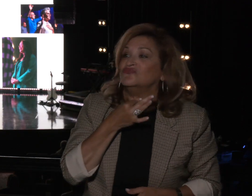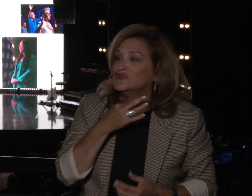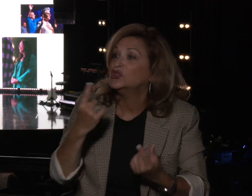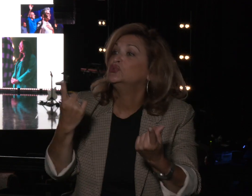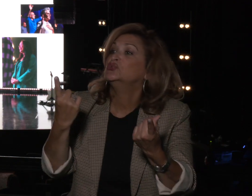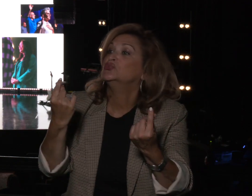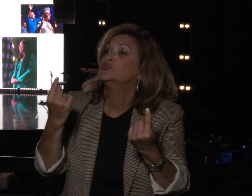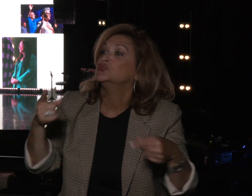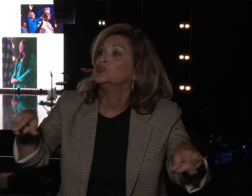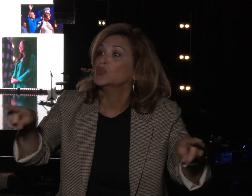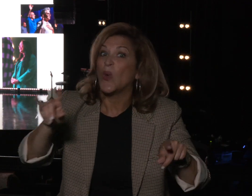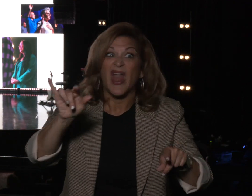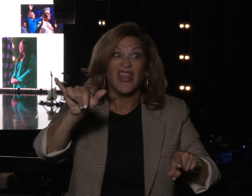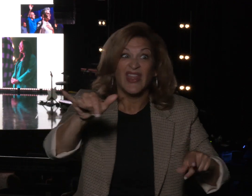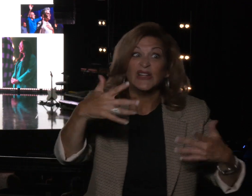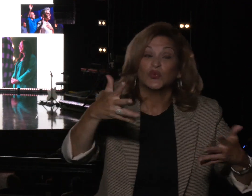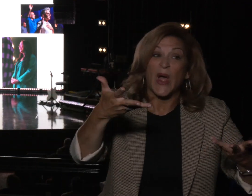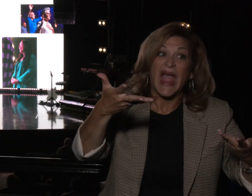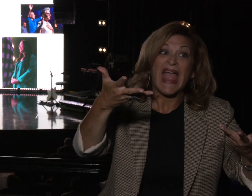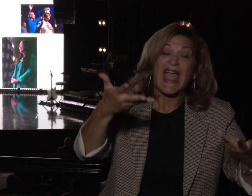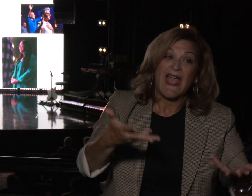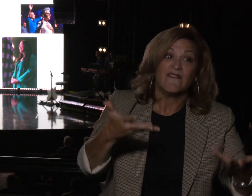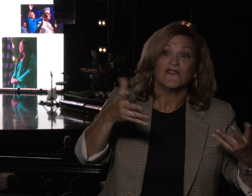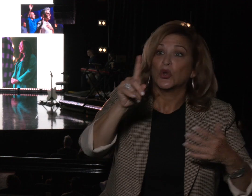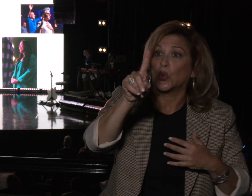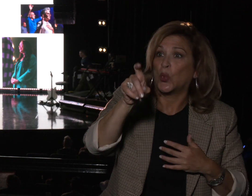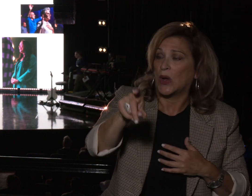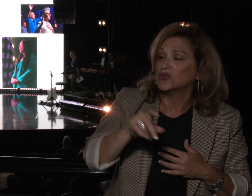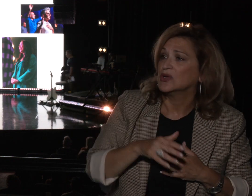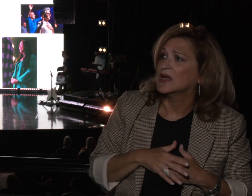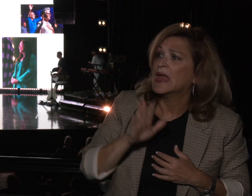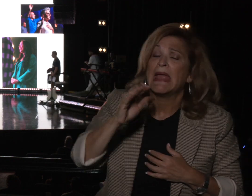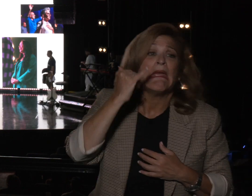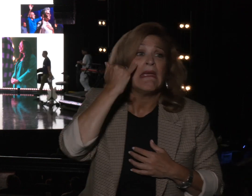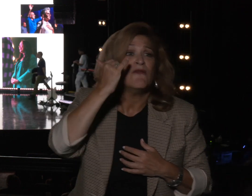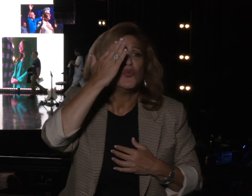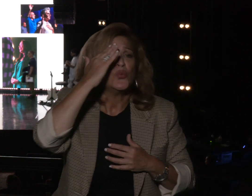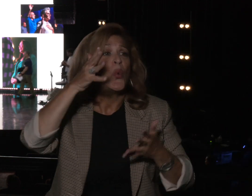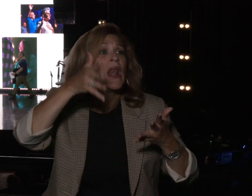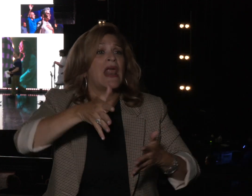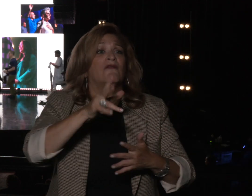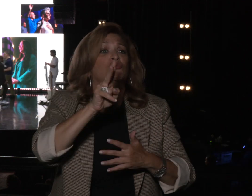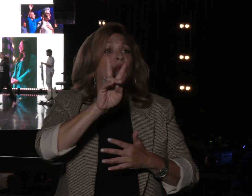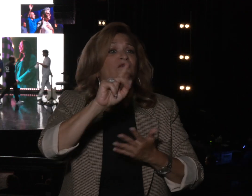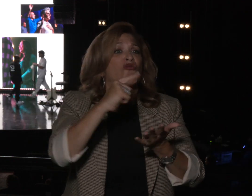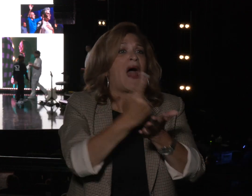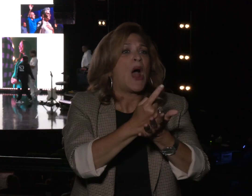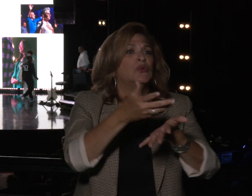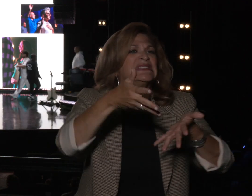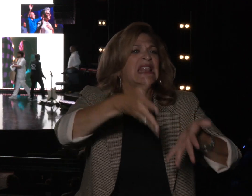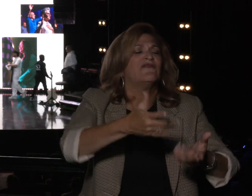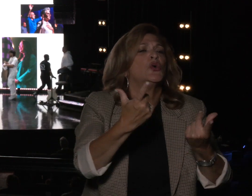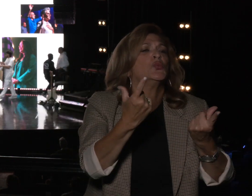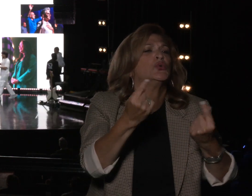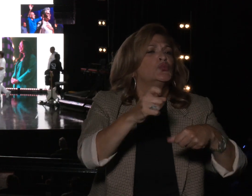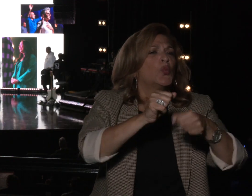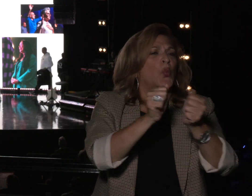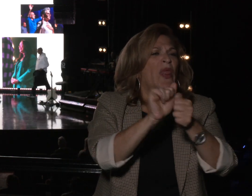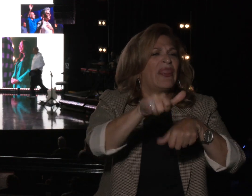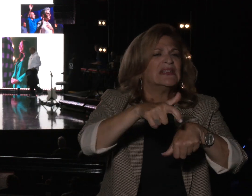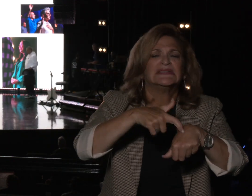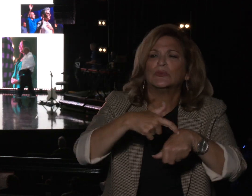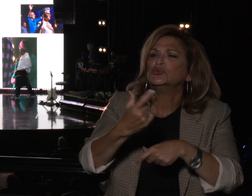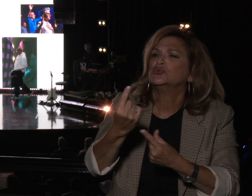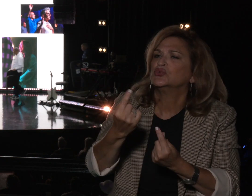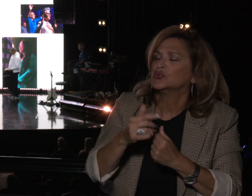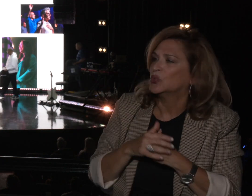That is a heavy, heavy question. If you knew you had 24 hours to live, what would you do with that time? So we're gonna enter into